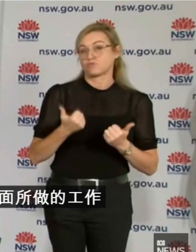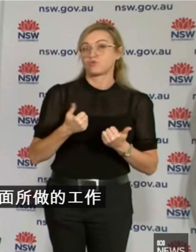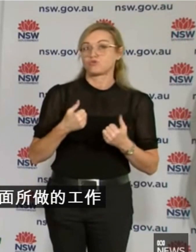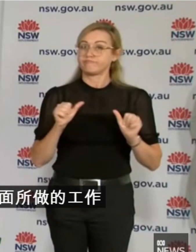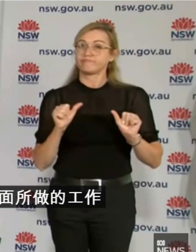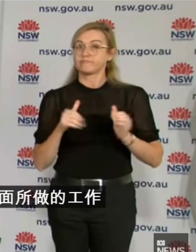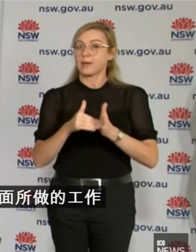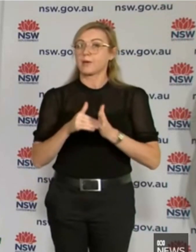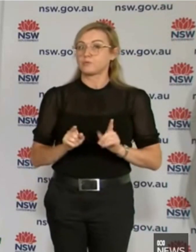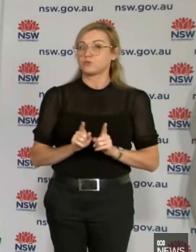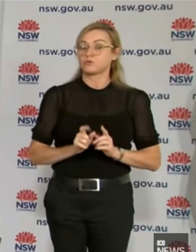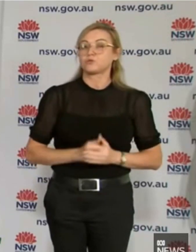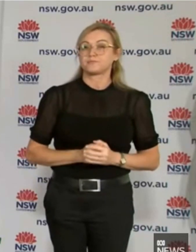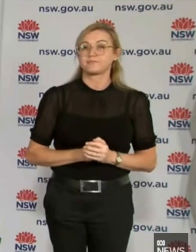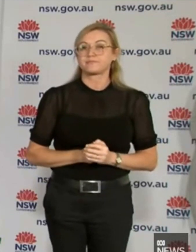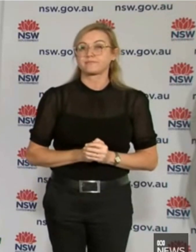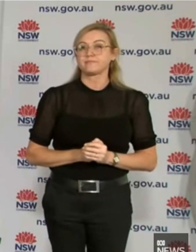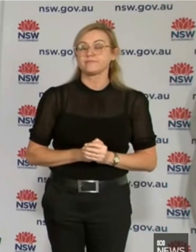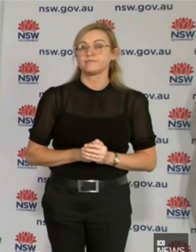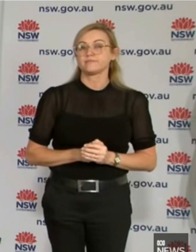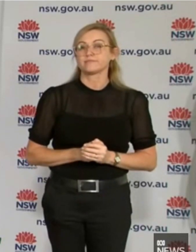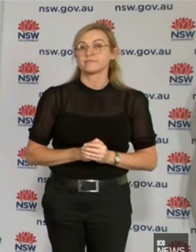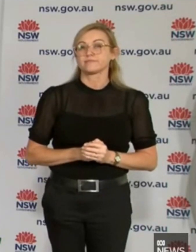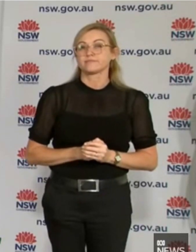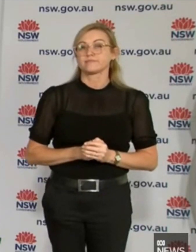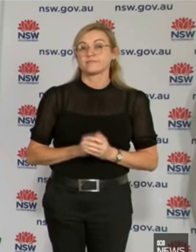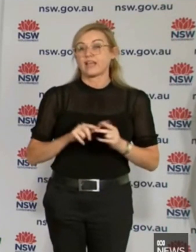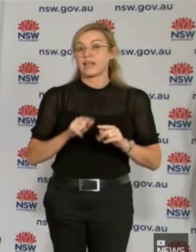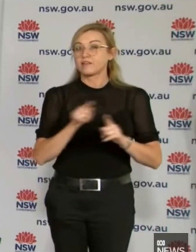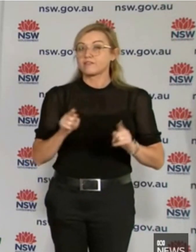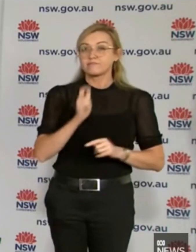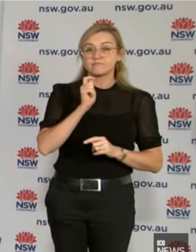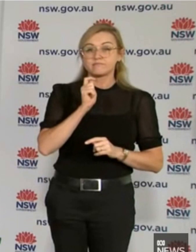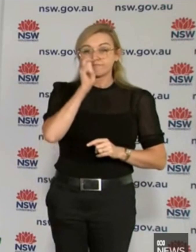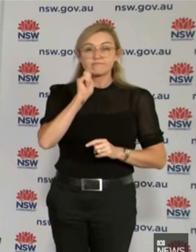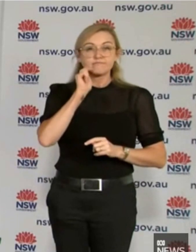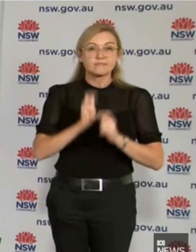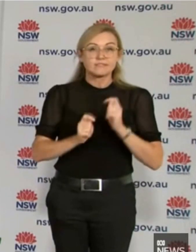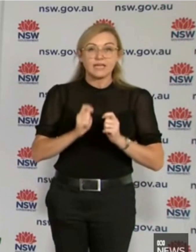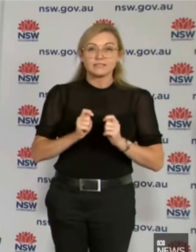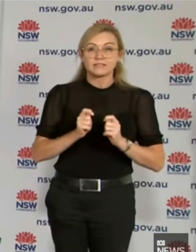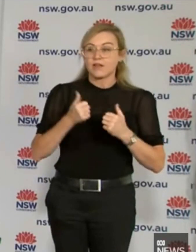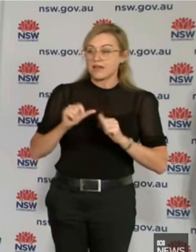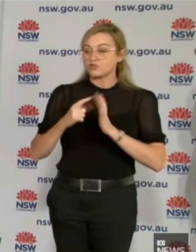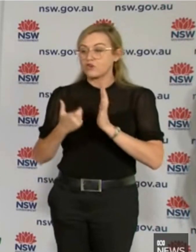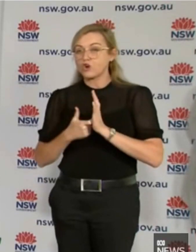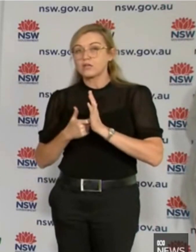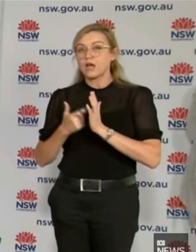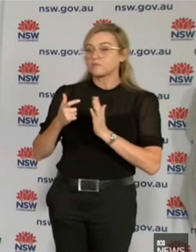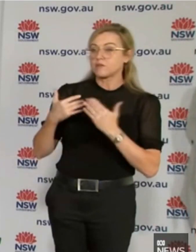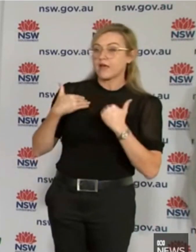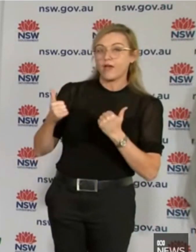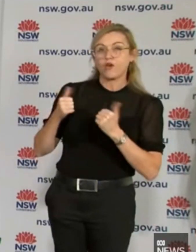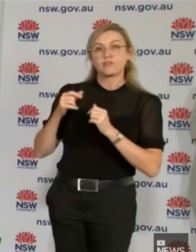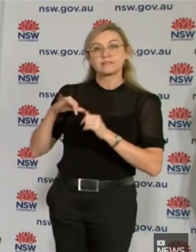tested certainly empowers our doctors and our health staff to make the decisions on what we can and can't do as